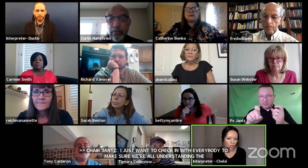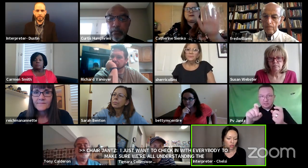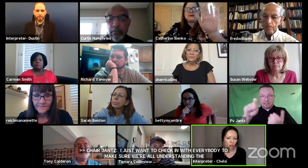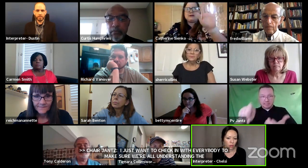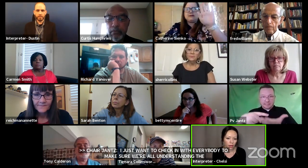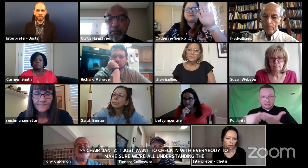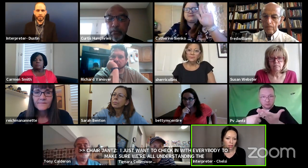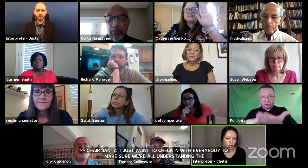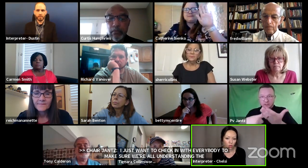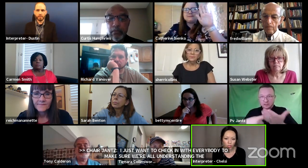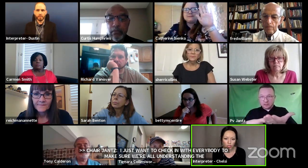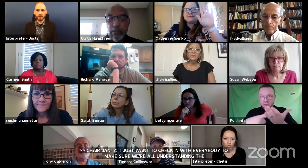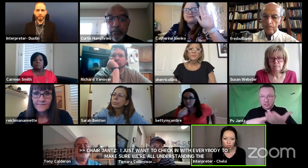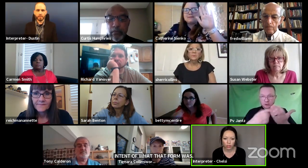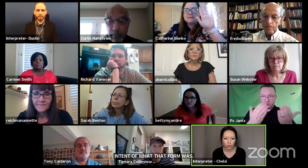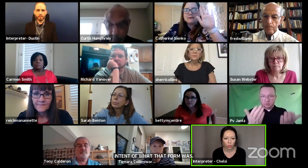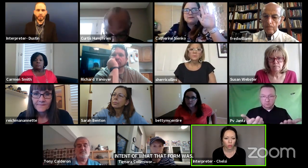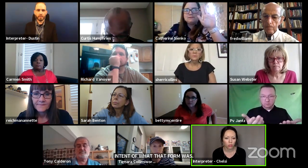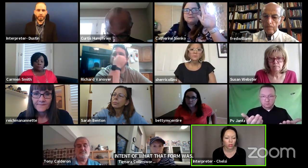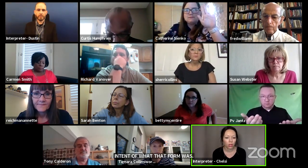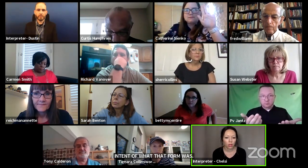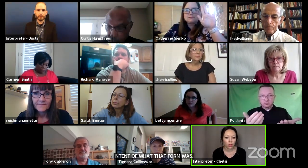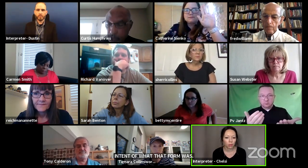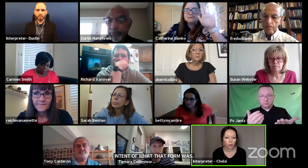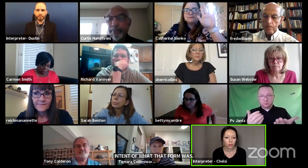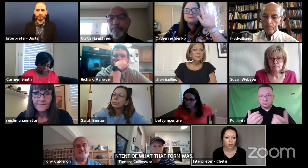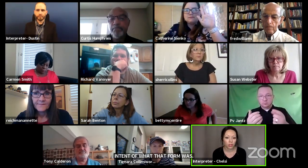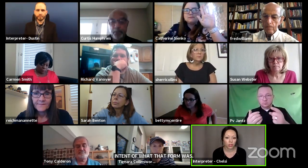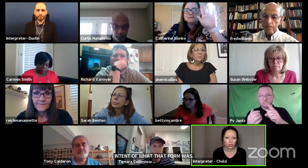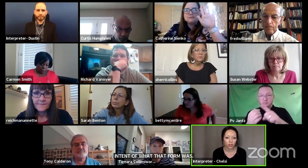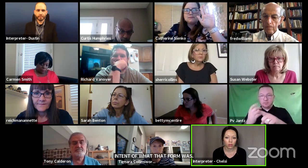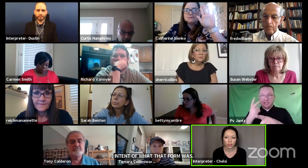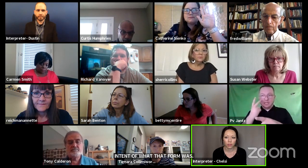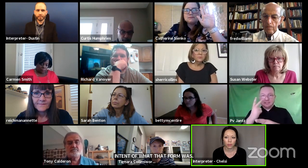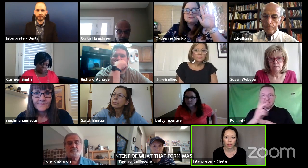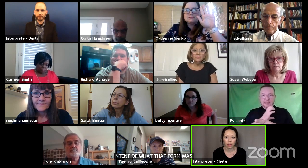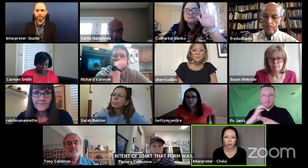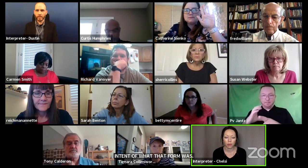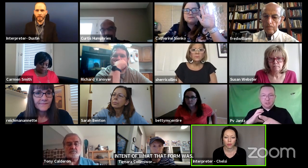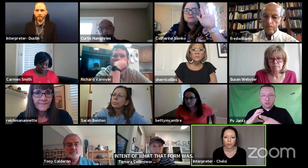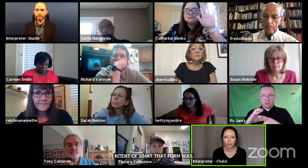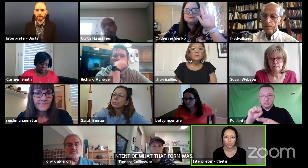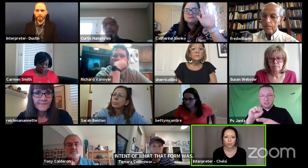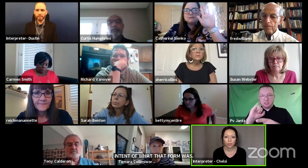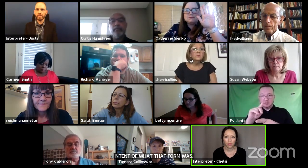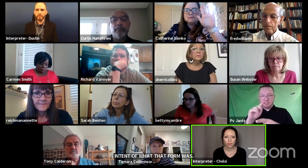And do you have any questions or a point of discussion that you'd like to bring up?